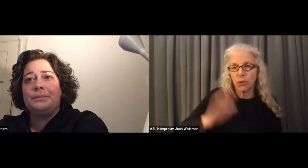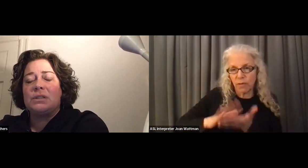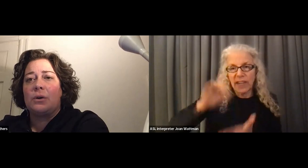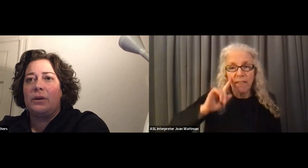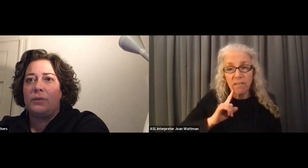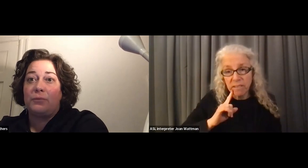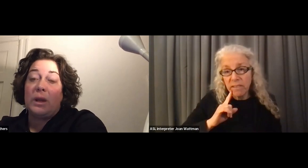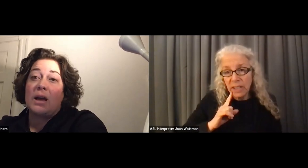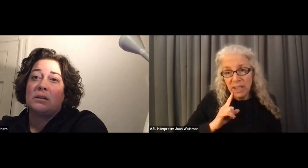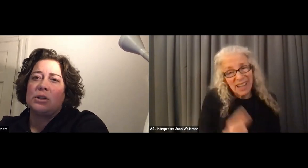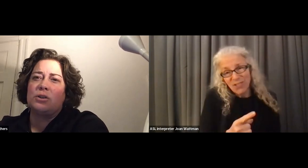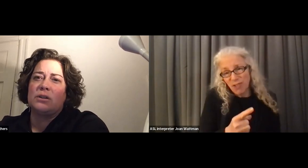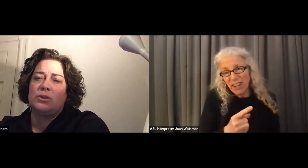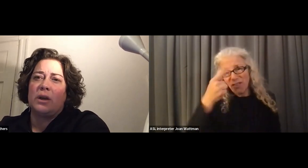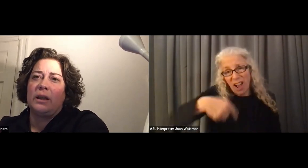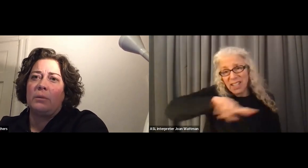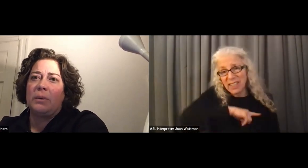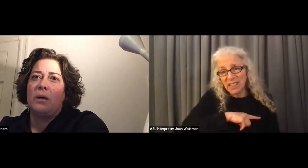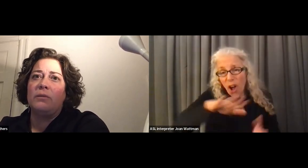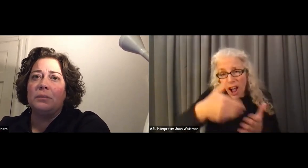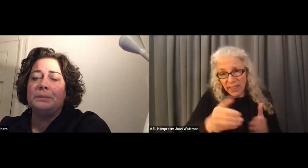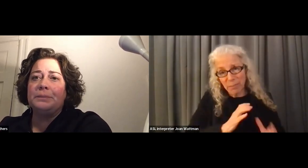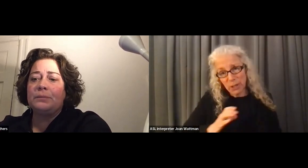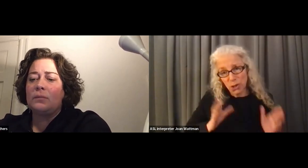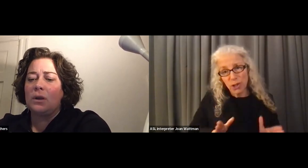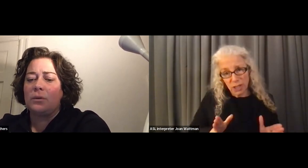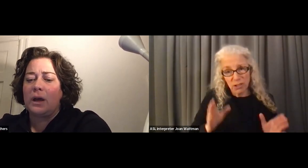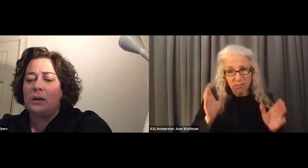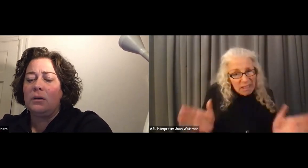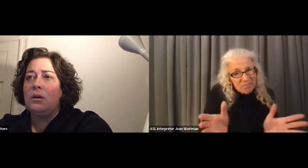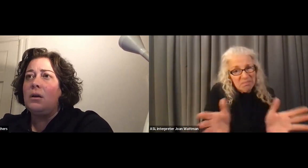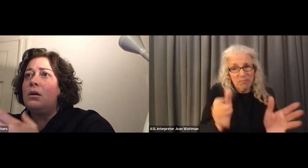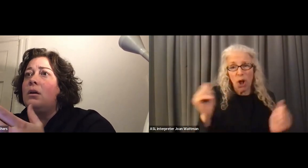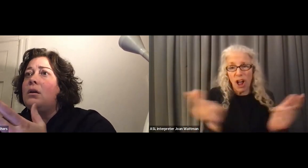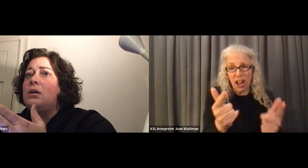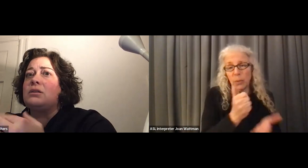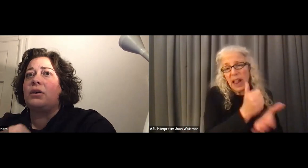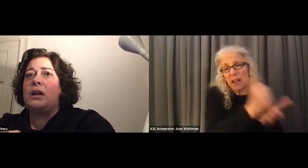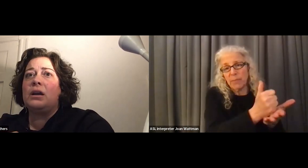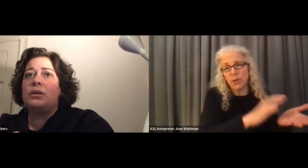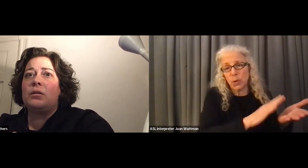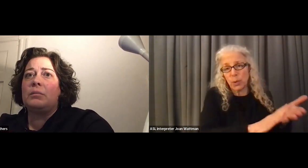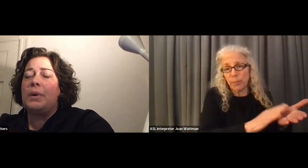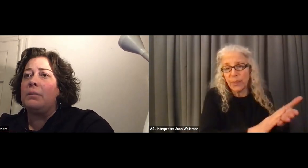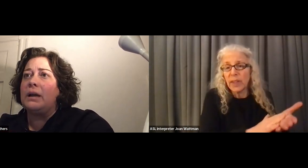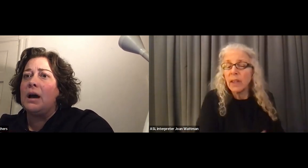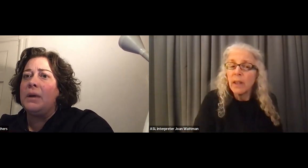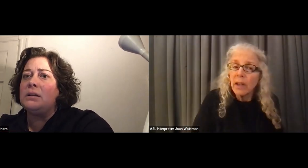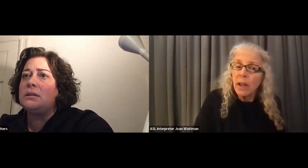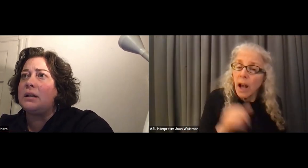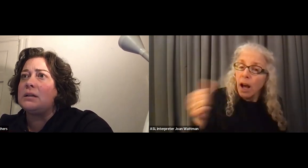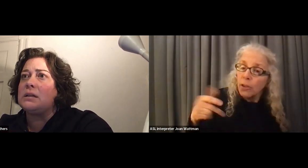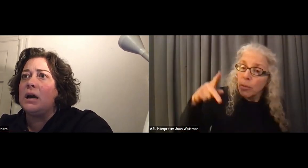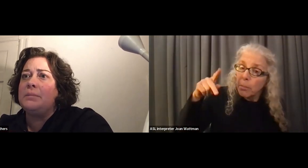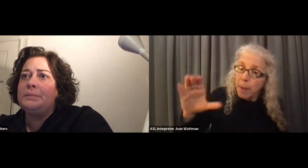do. So if we as commissioners could do that, that would be helpful. Okay. Is there any other public